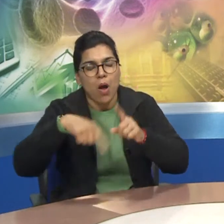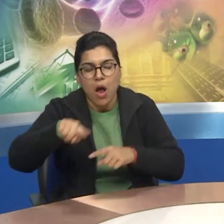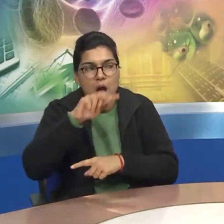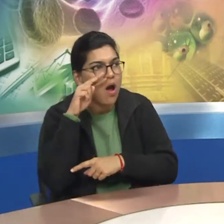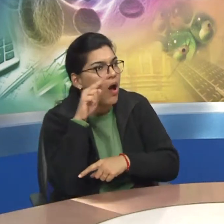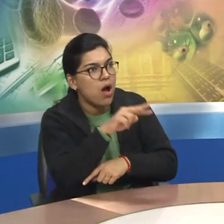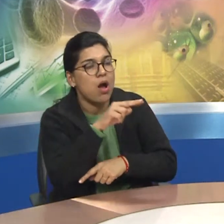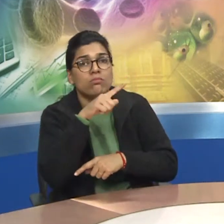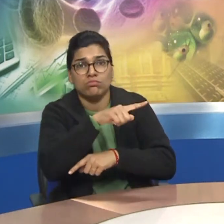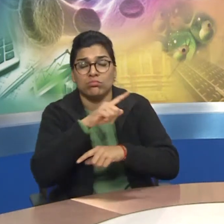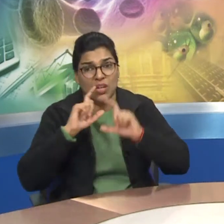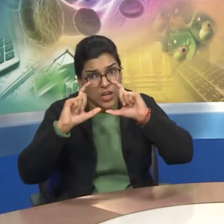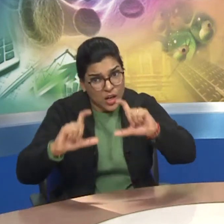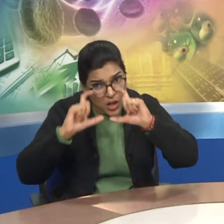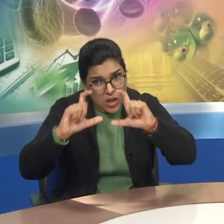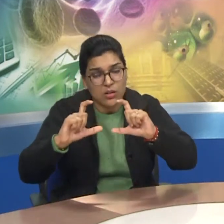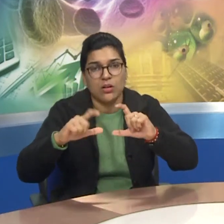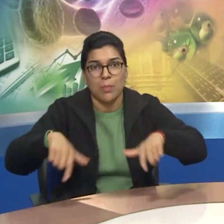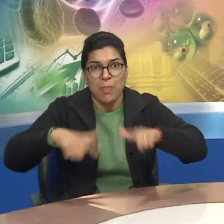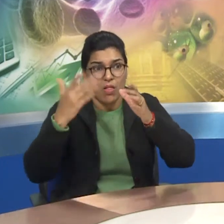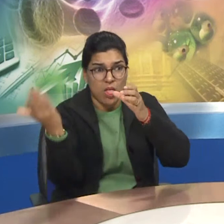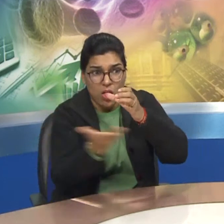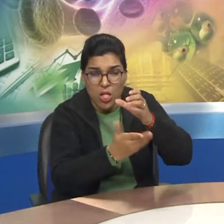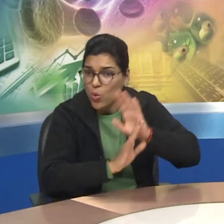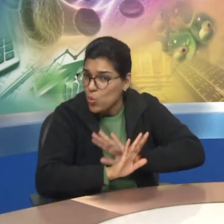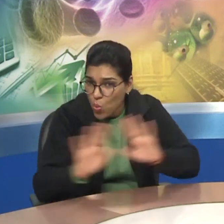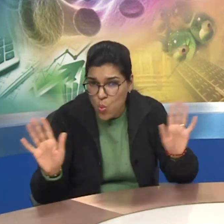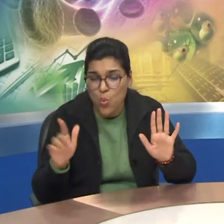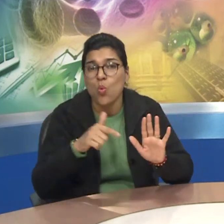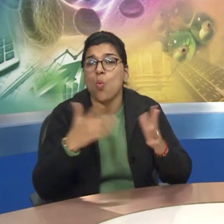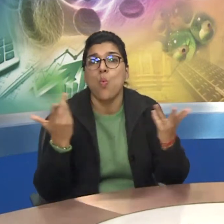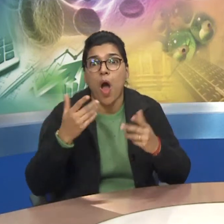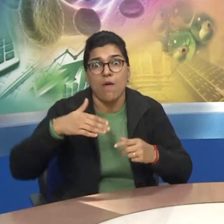and raise awareness about its condition.